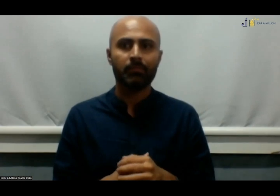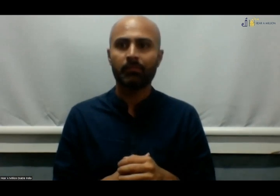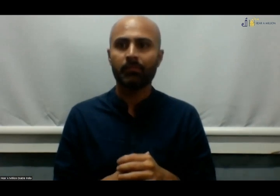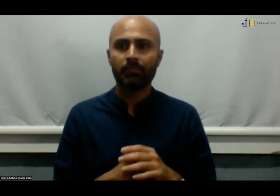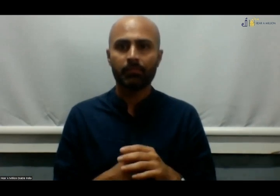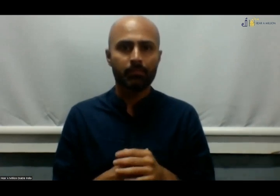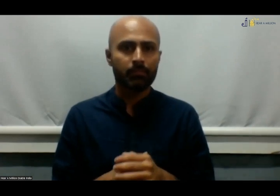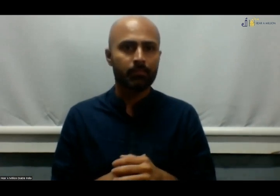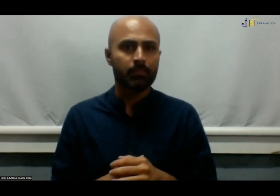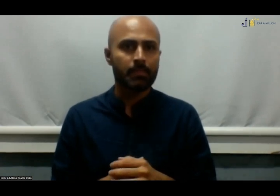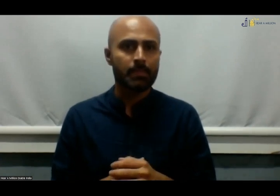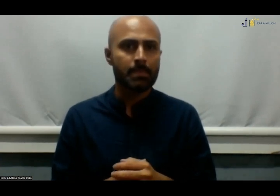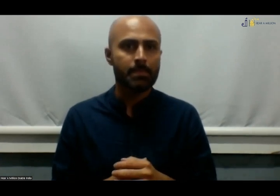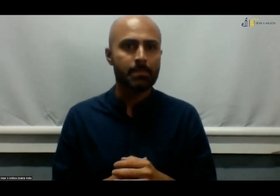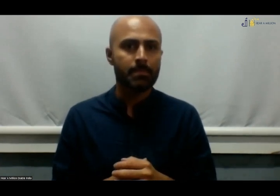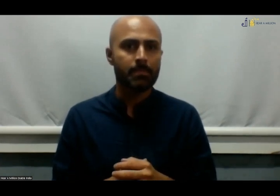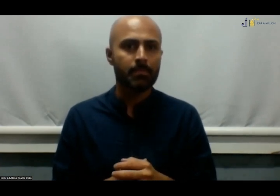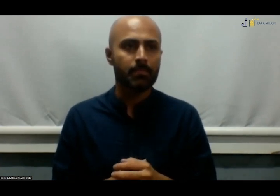Shruti here.